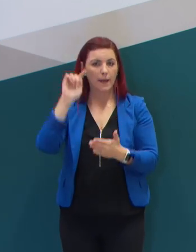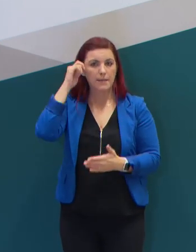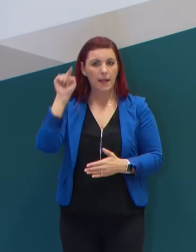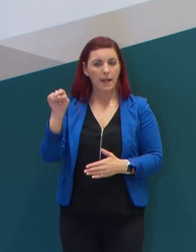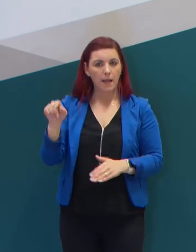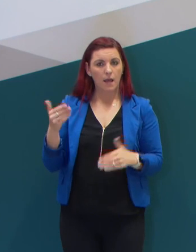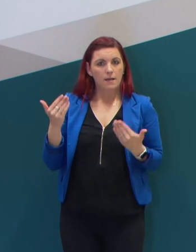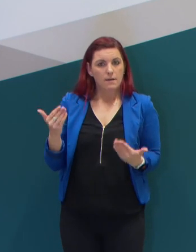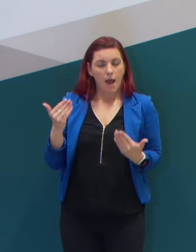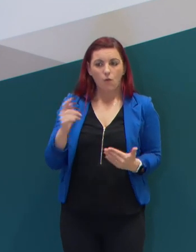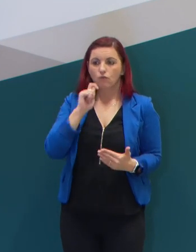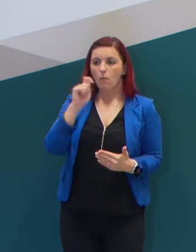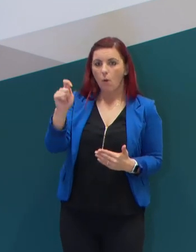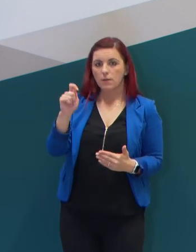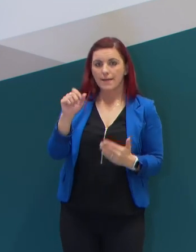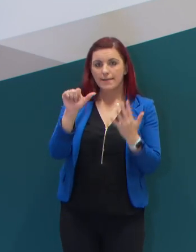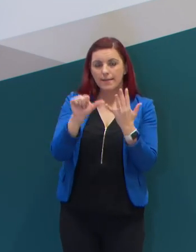they have now reported